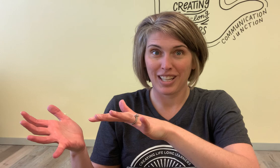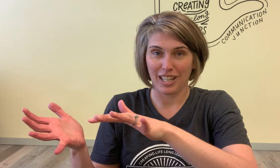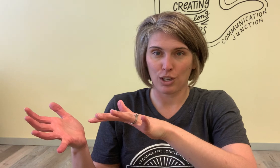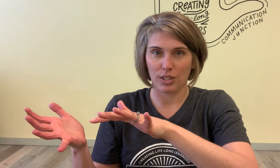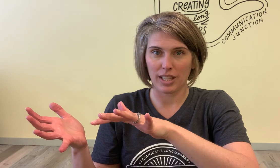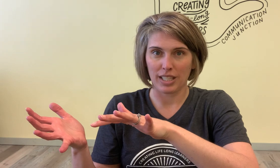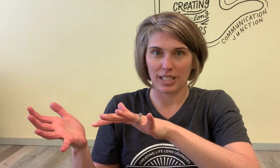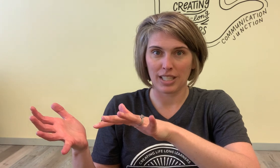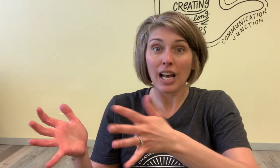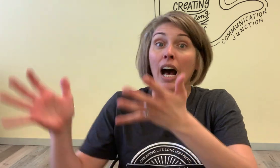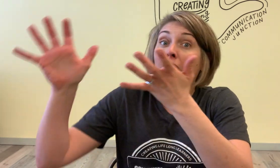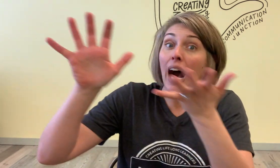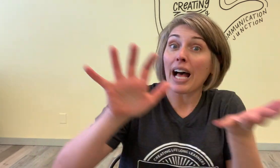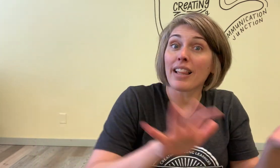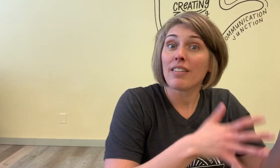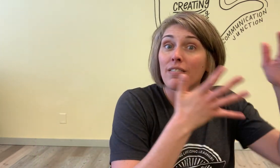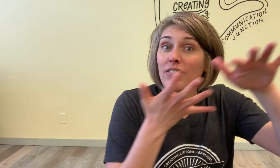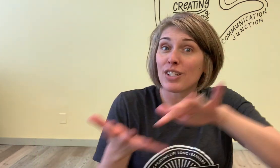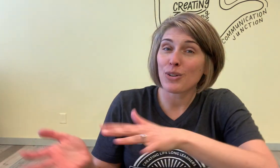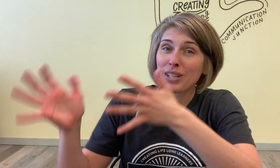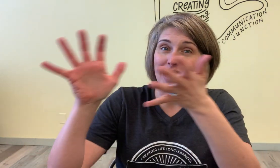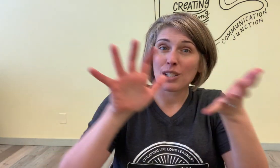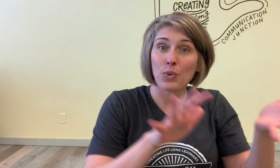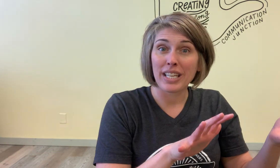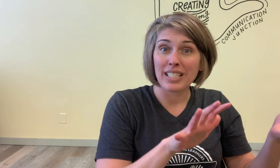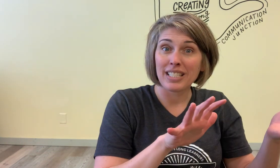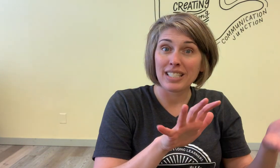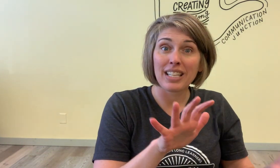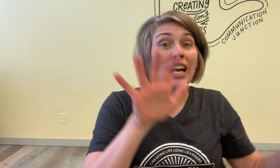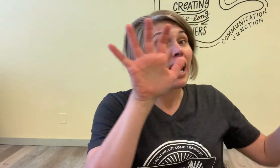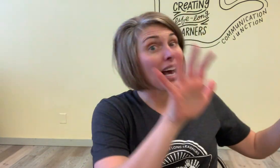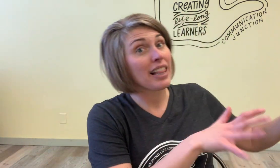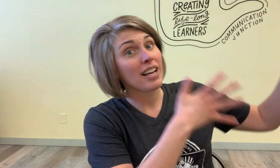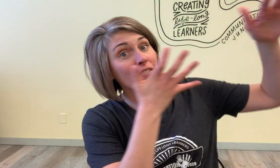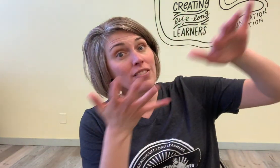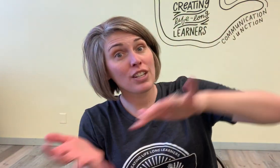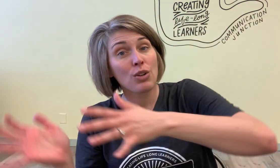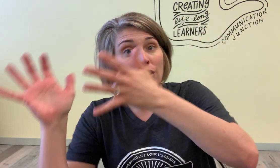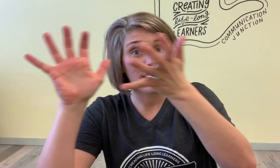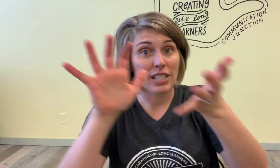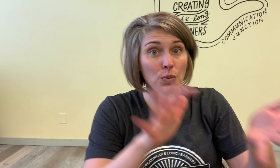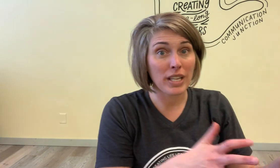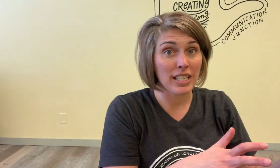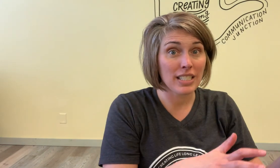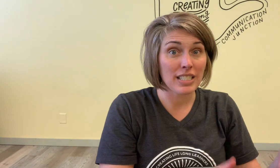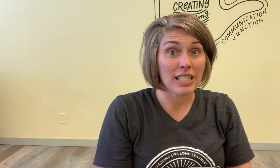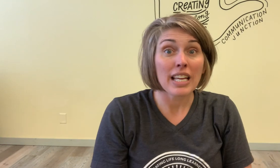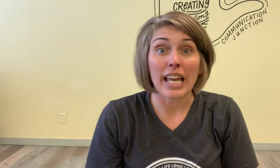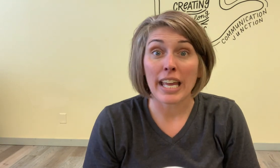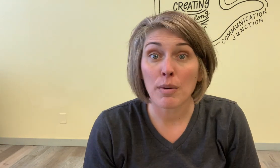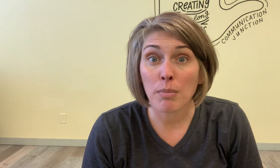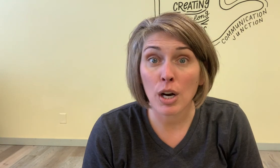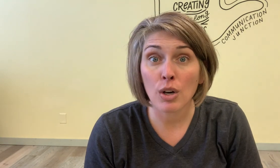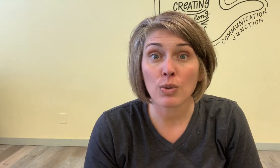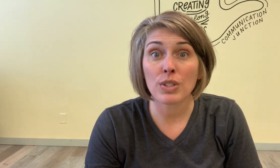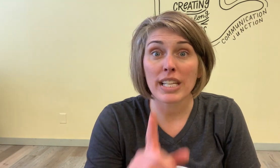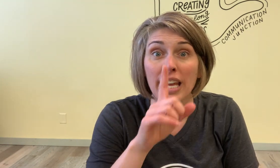It goes like this. I love the noisy wind, I love the noisy wind. It moans